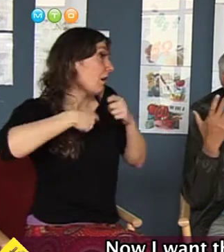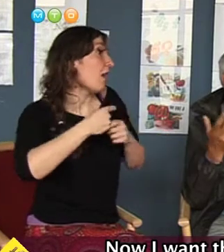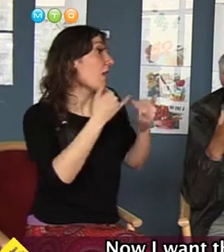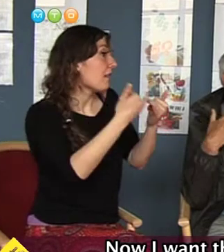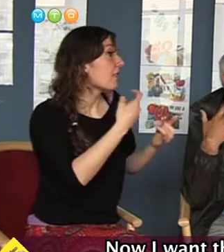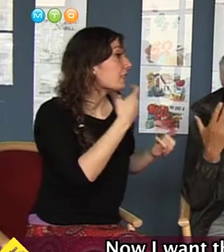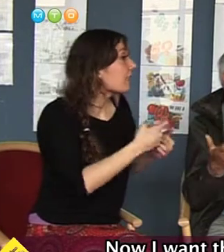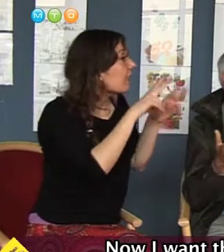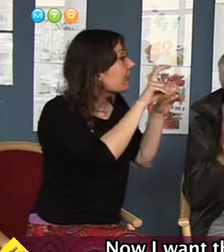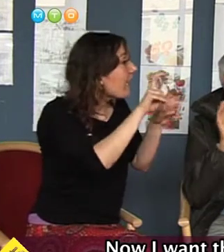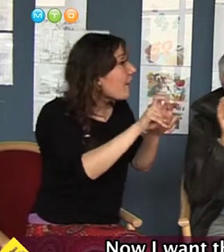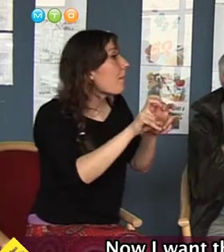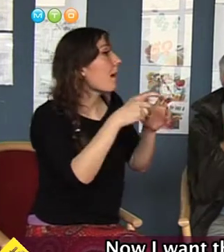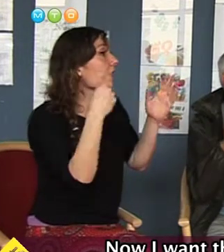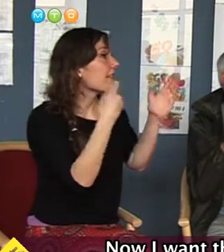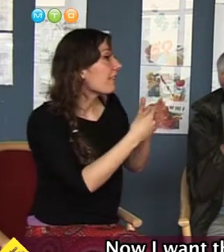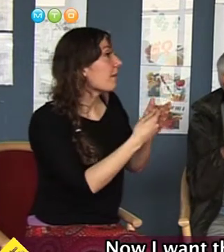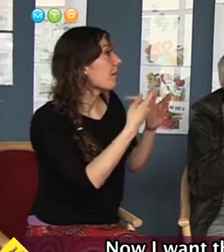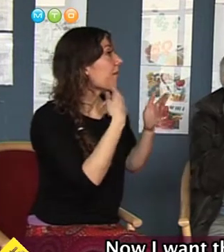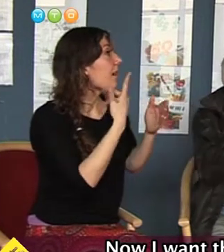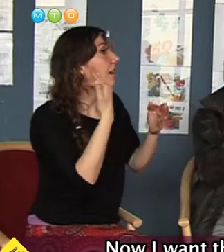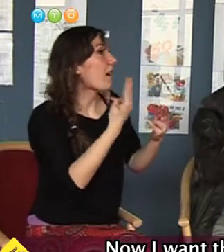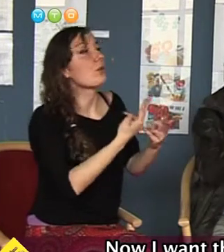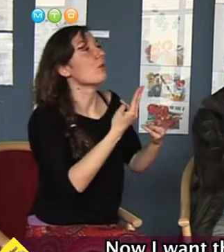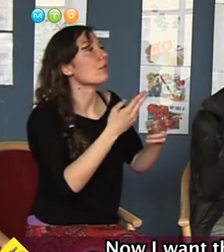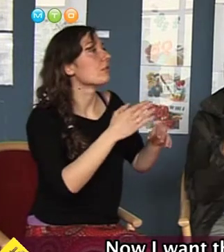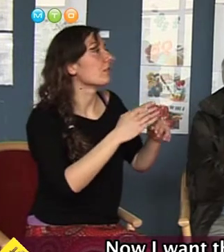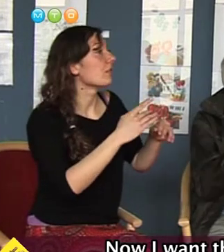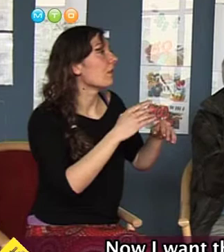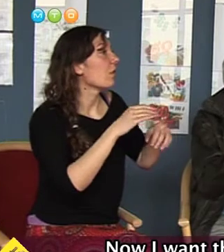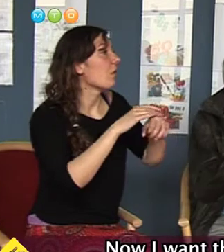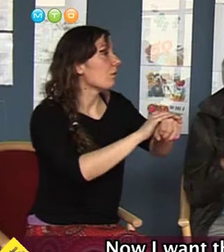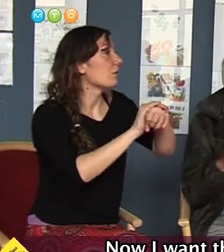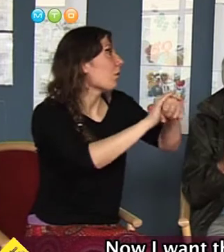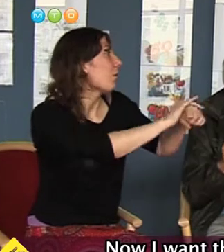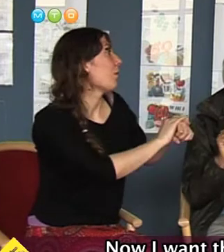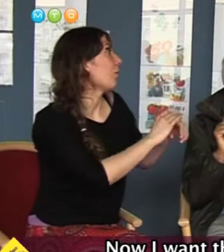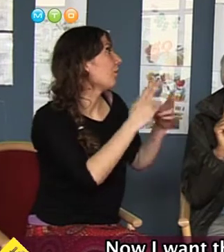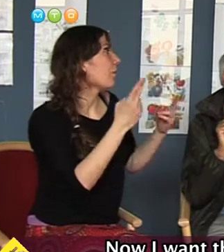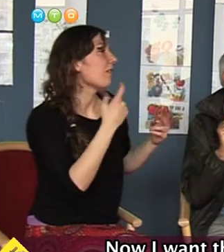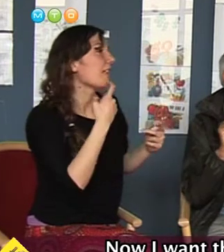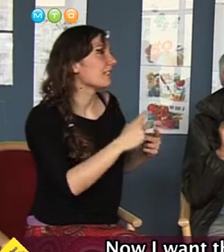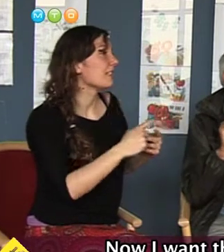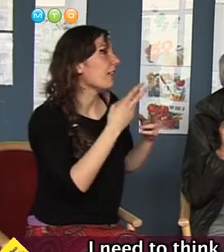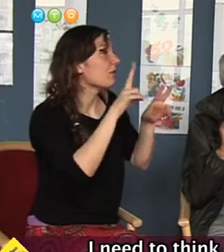the topic to come rather than for a topic to be forced on me somehow.